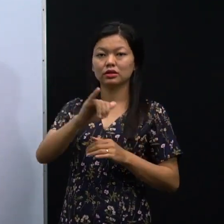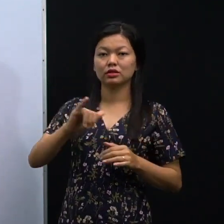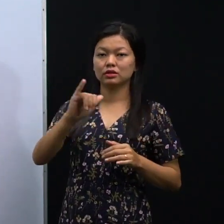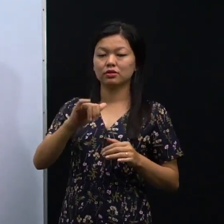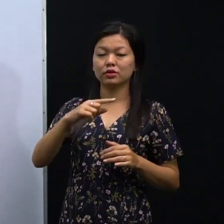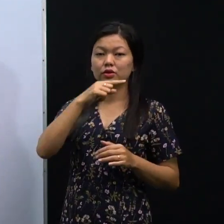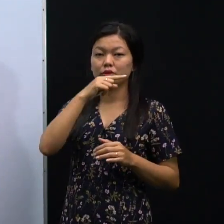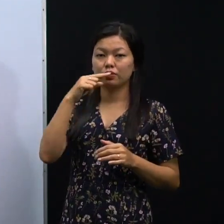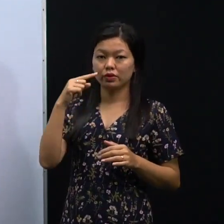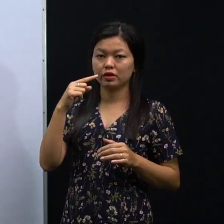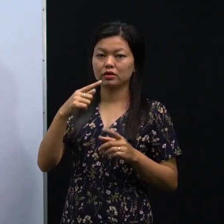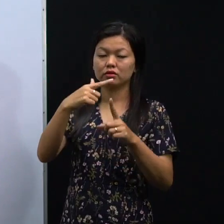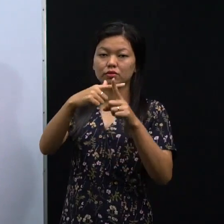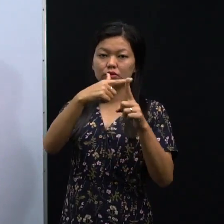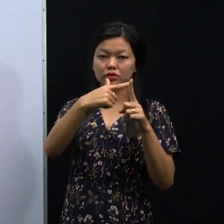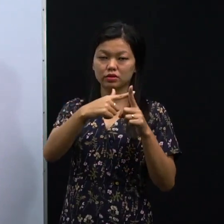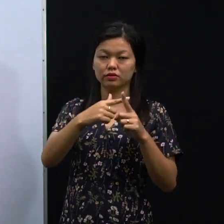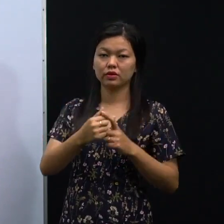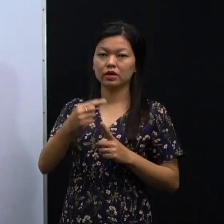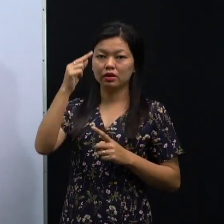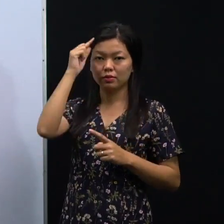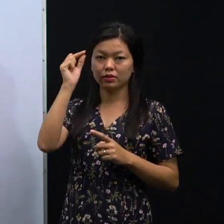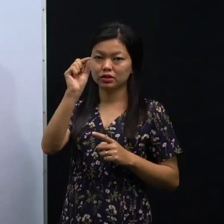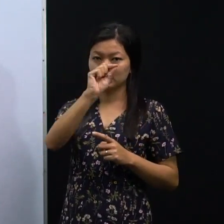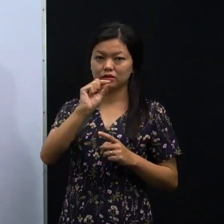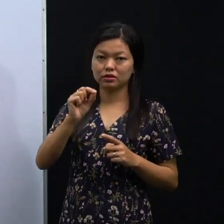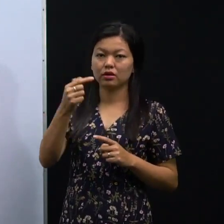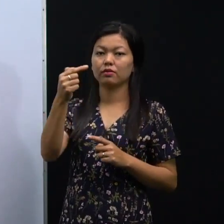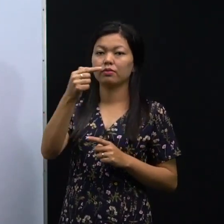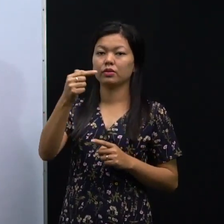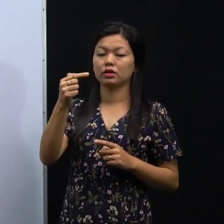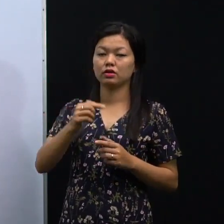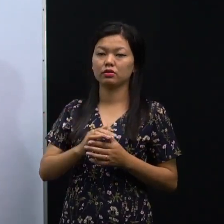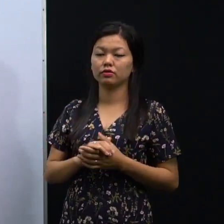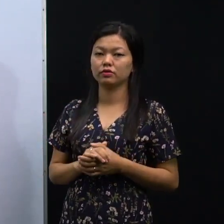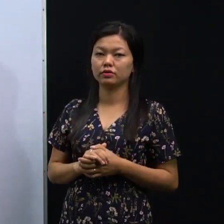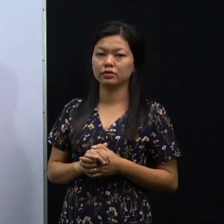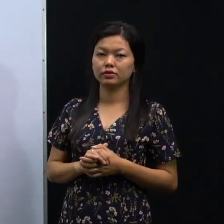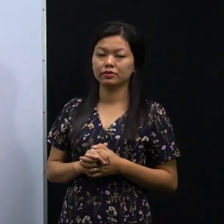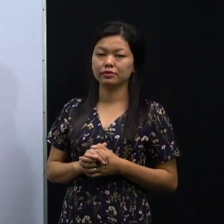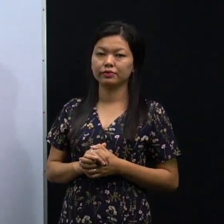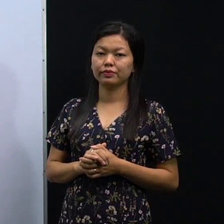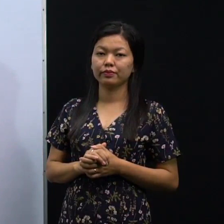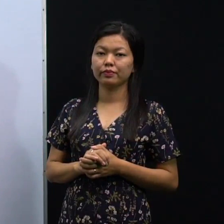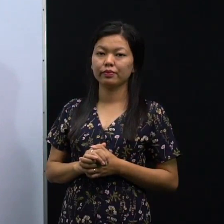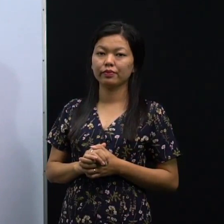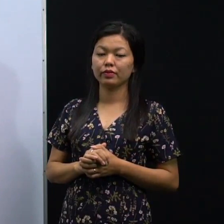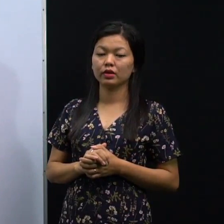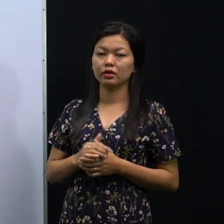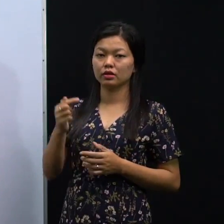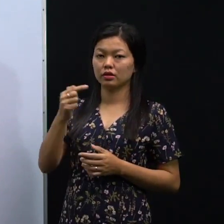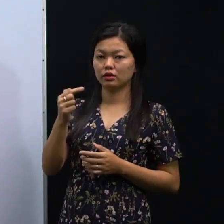edible part, that is the positive part, and then the seeds, the black color which are embedded in it, that represents